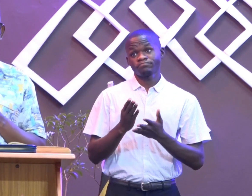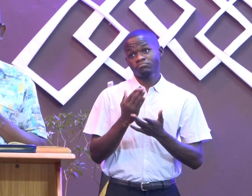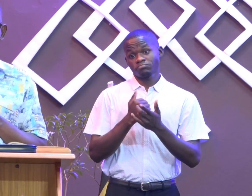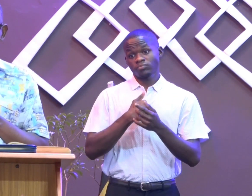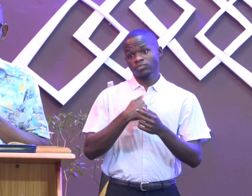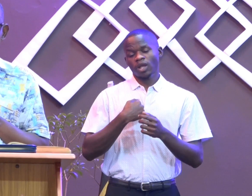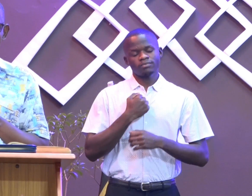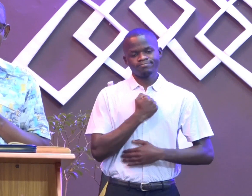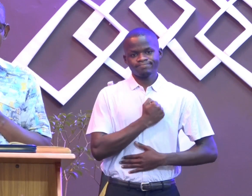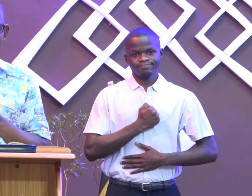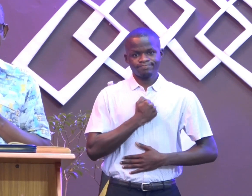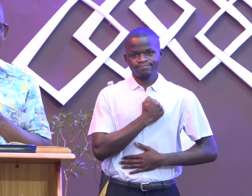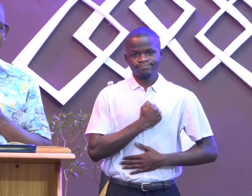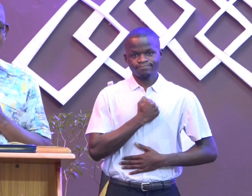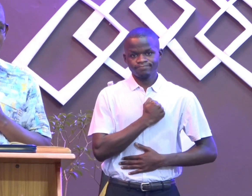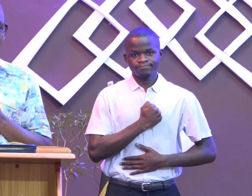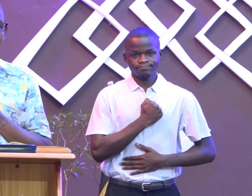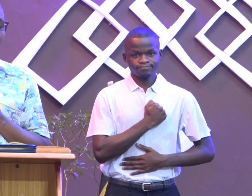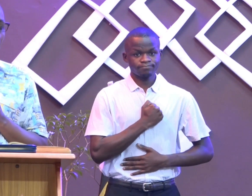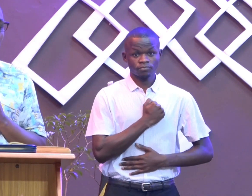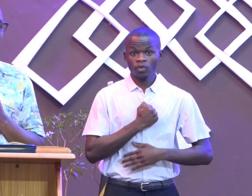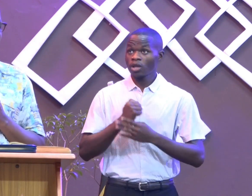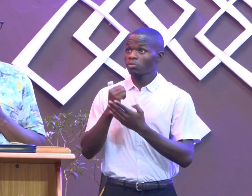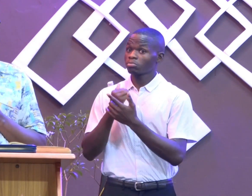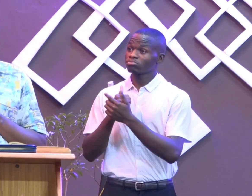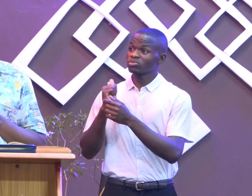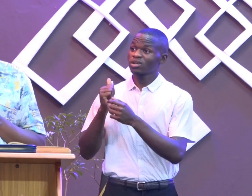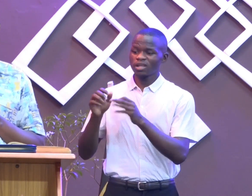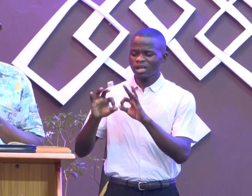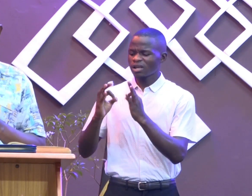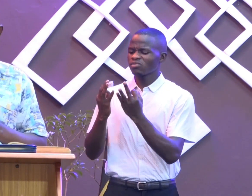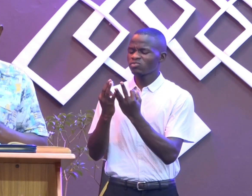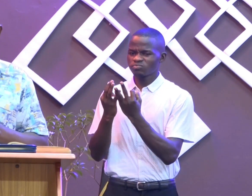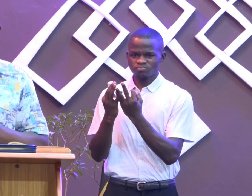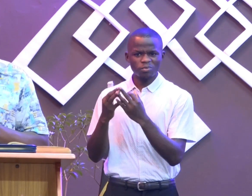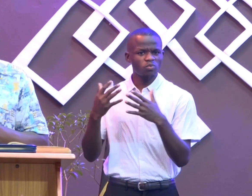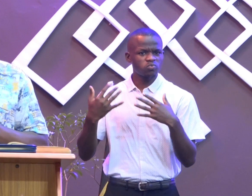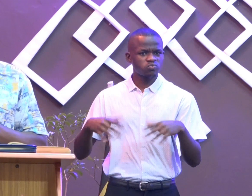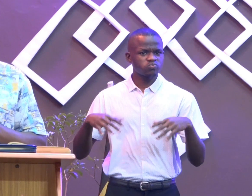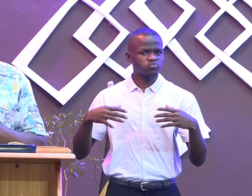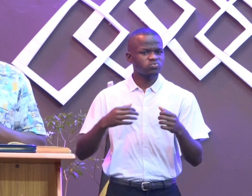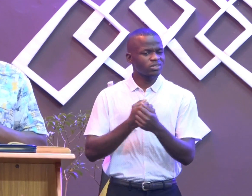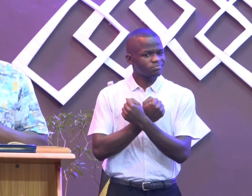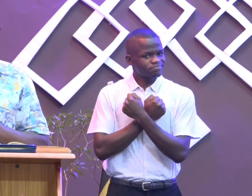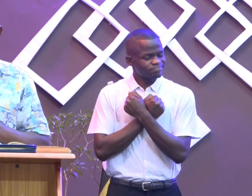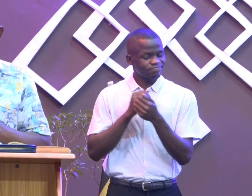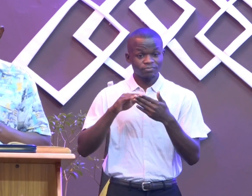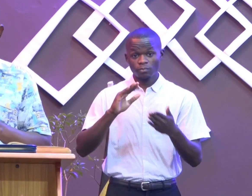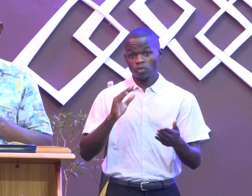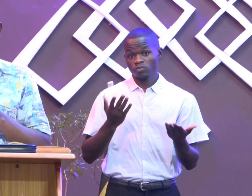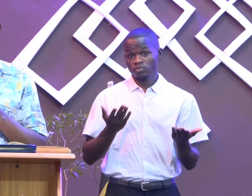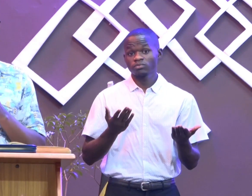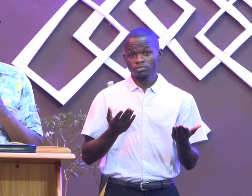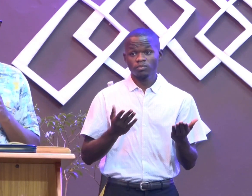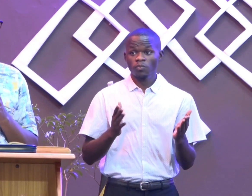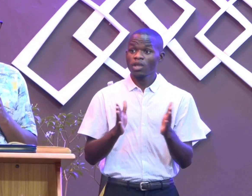musaasira kubanga ebadde famire eyeyagaza. It has been a merry full family.